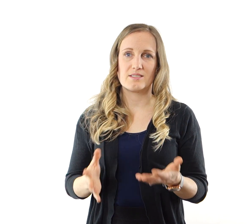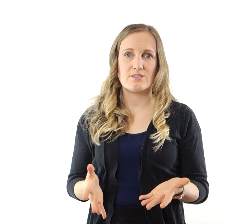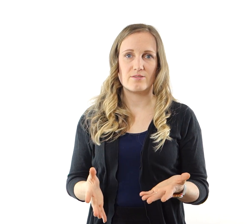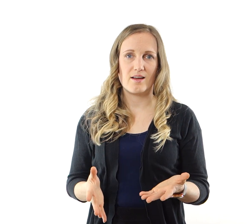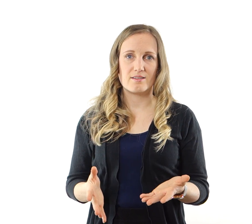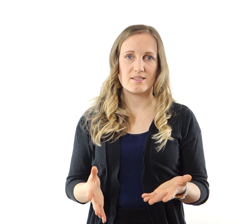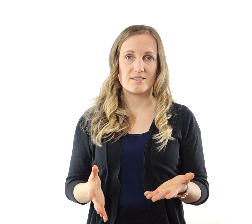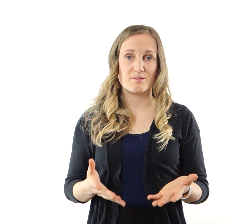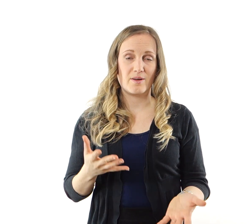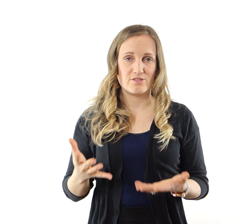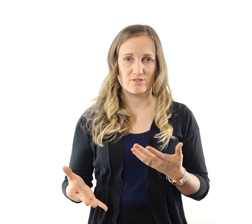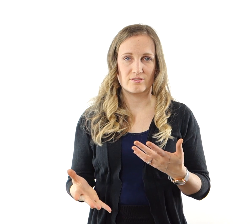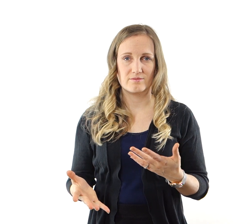teach you how to sign special.